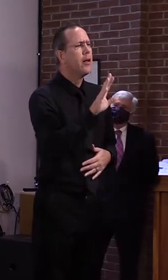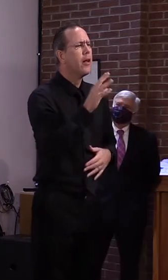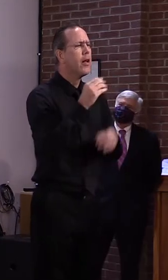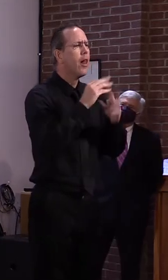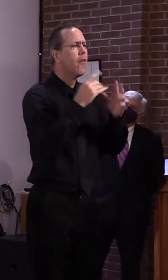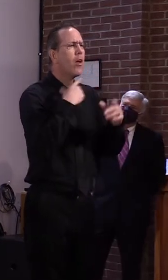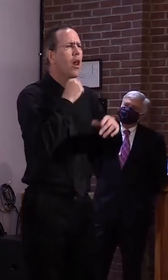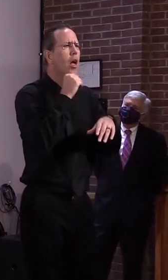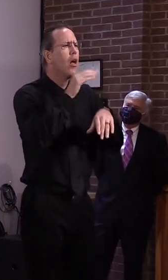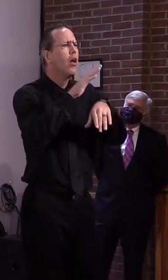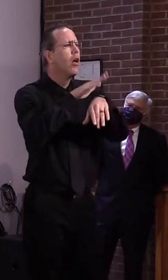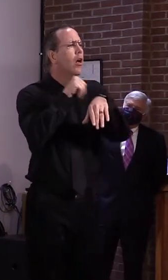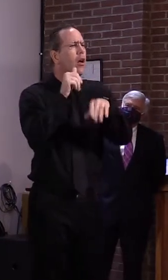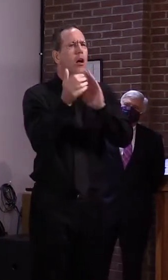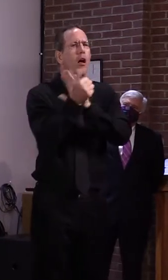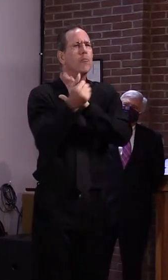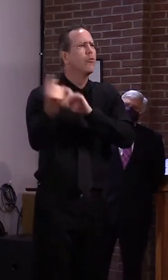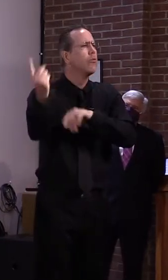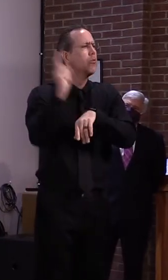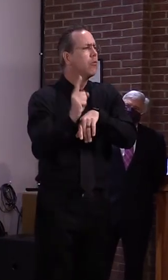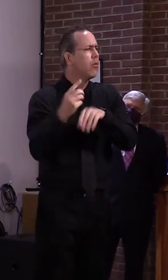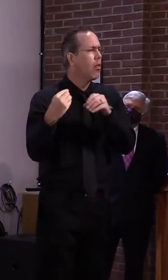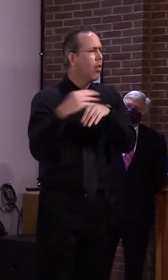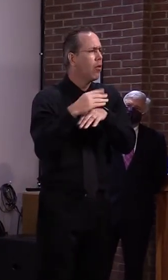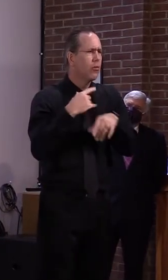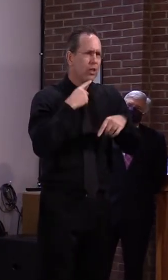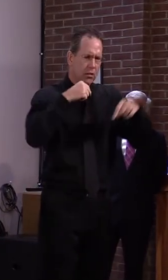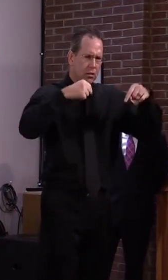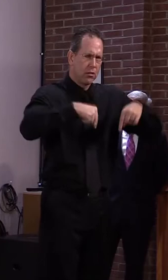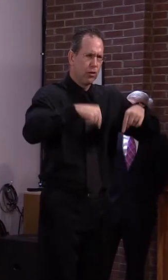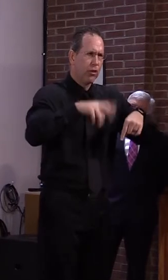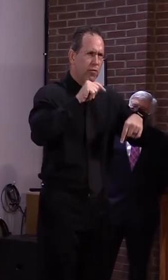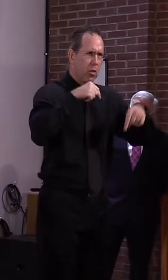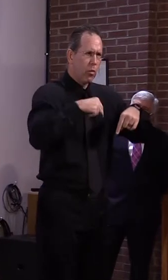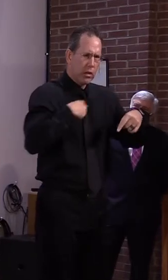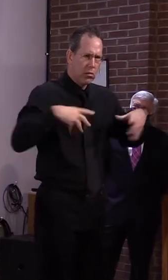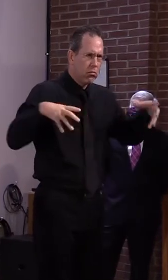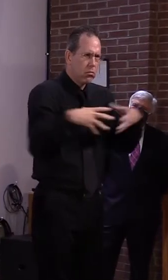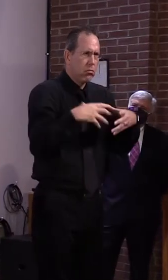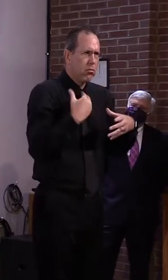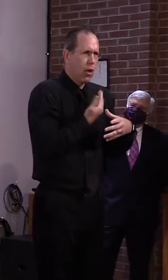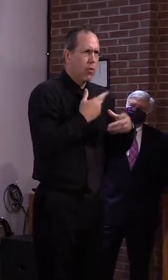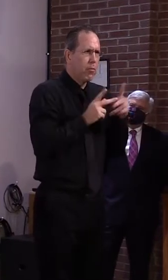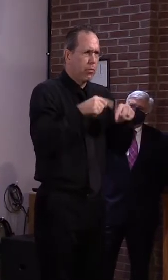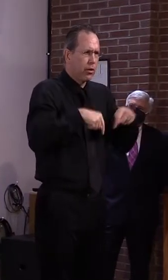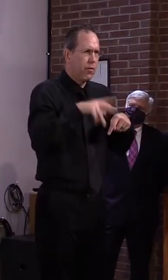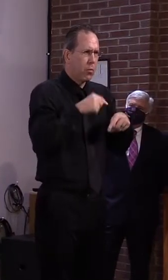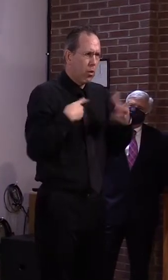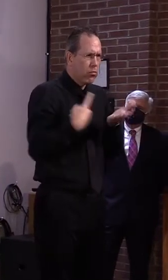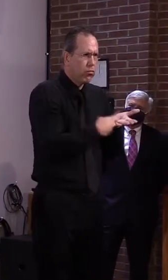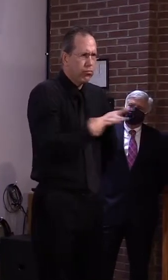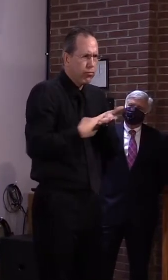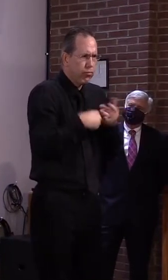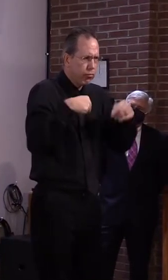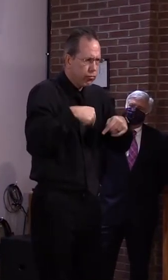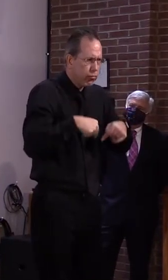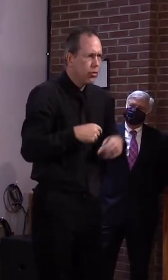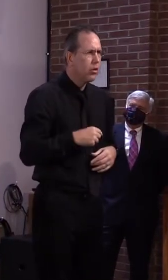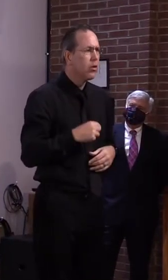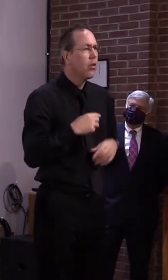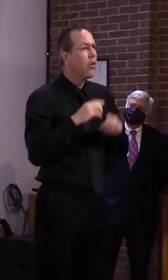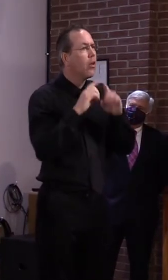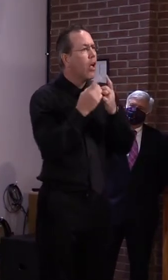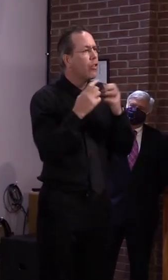internally. We do have sort of a unique interplay with this information inside of education. As I mentioned, we have a standard called FERPA, the